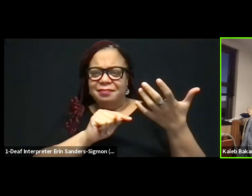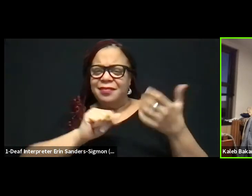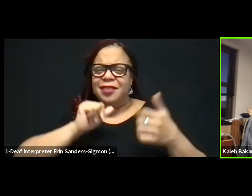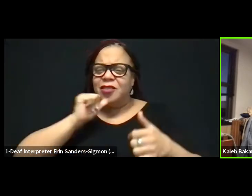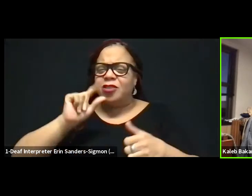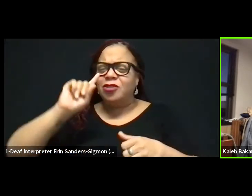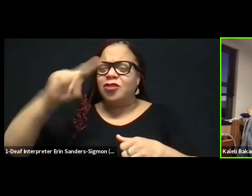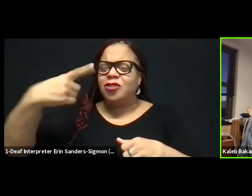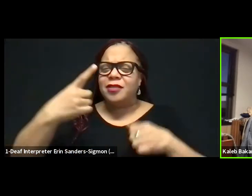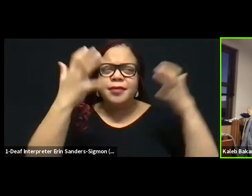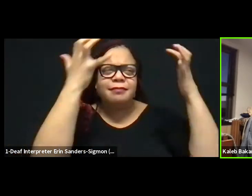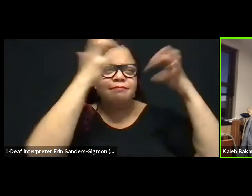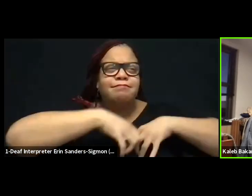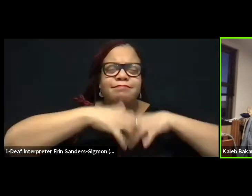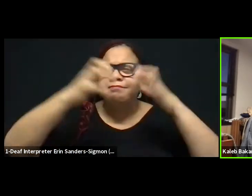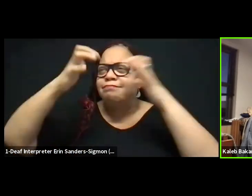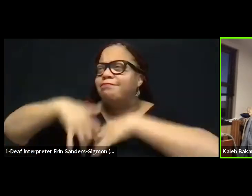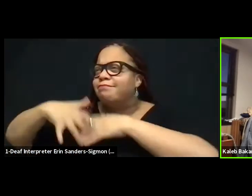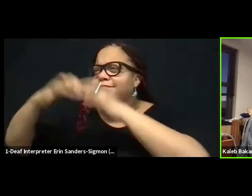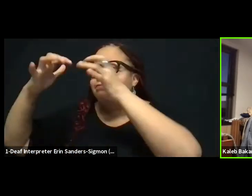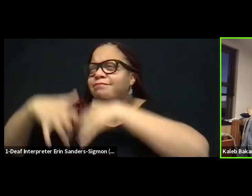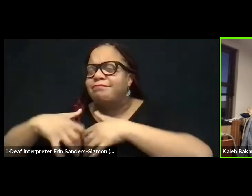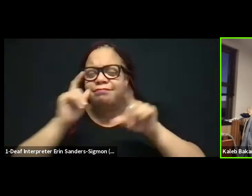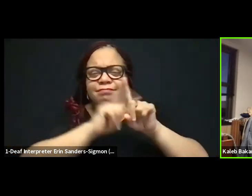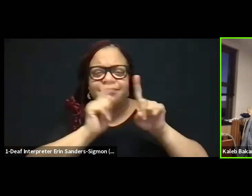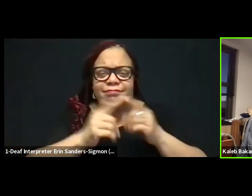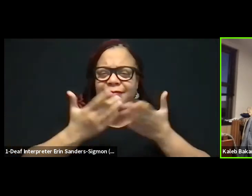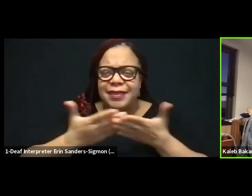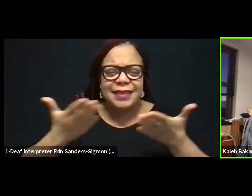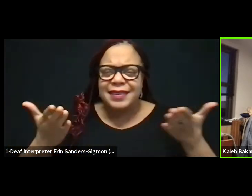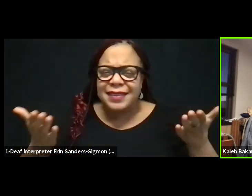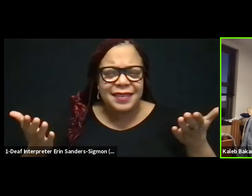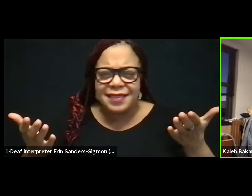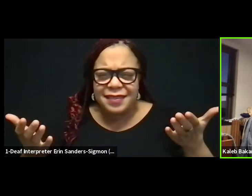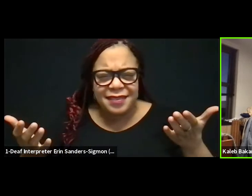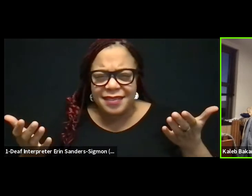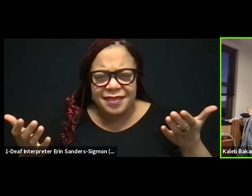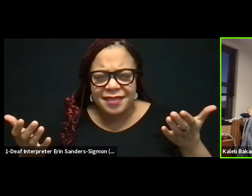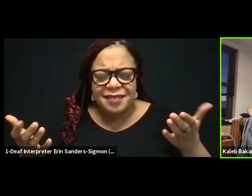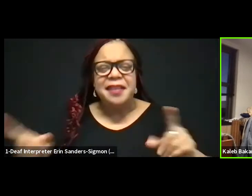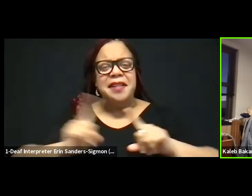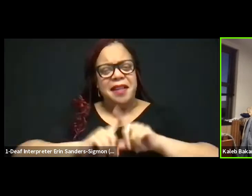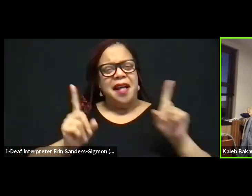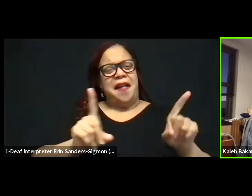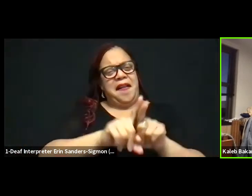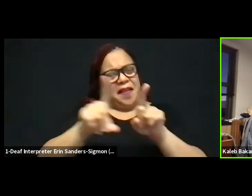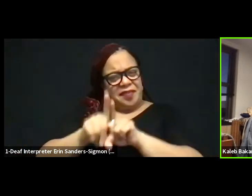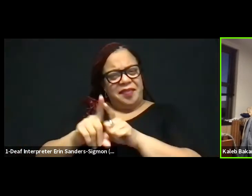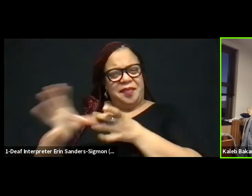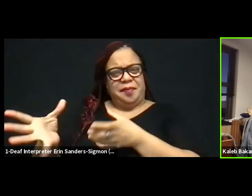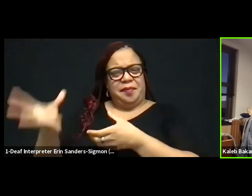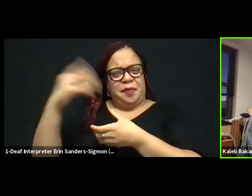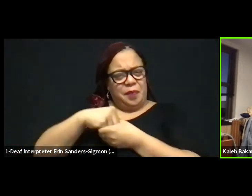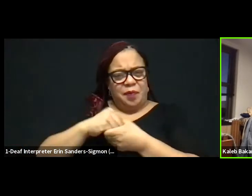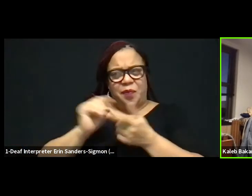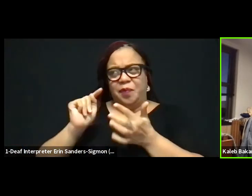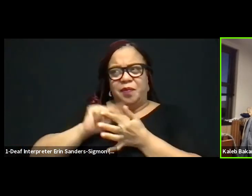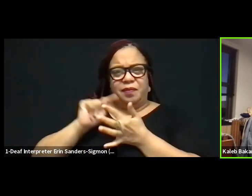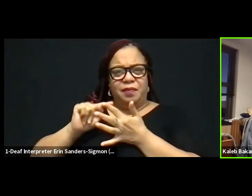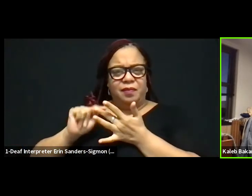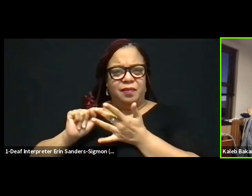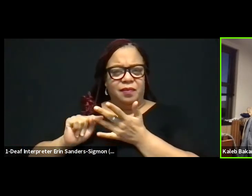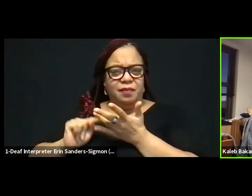that need to die, in order to nourish new life. So I think about abolition as